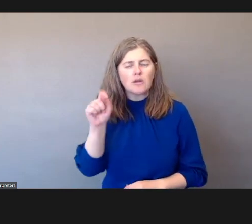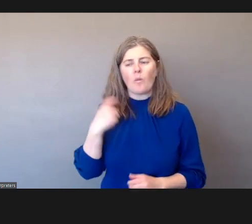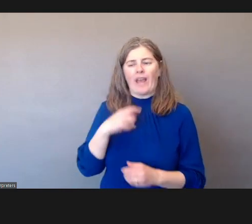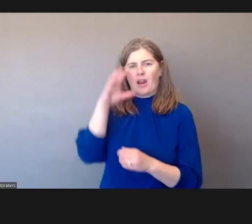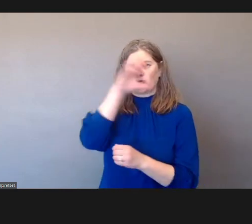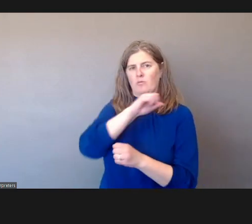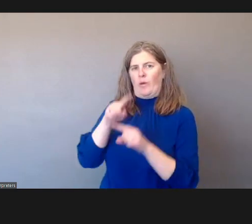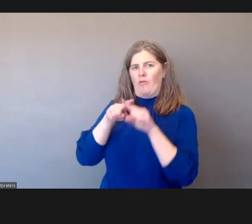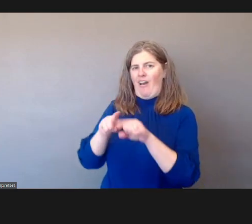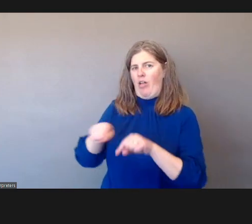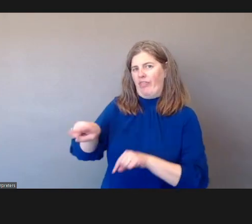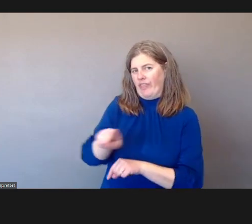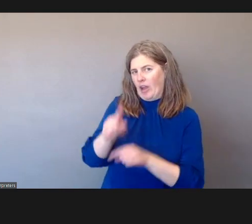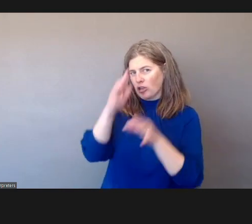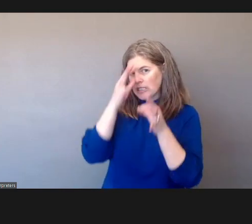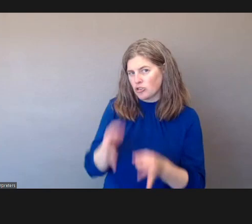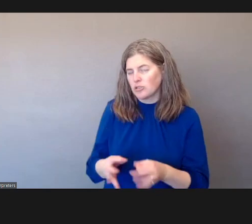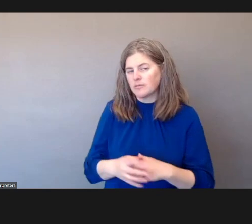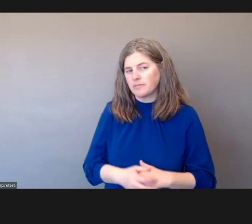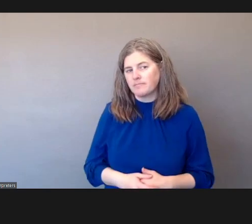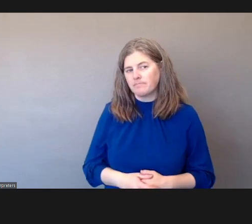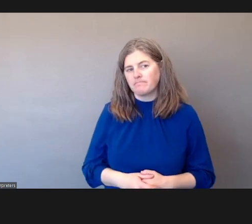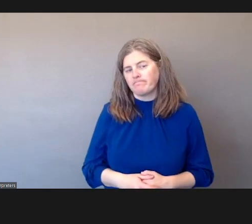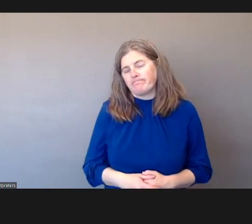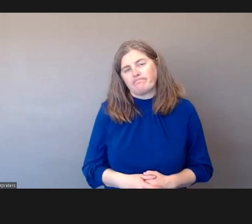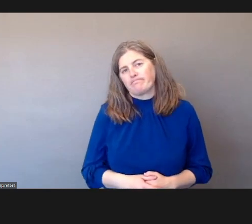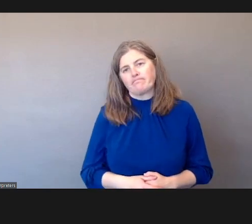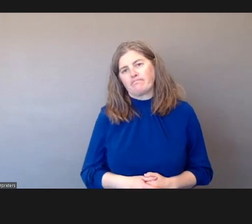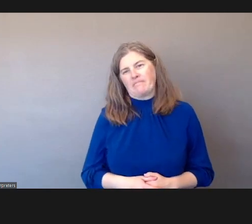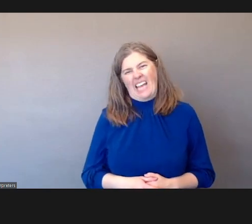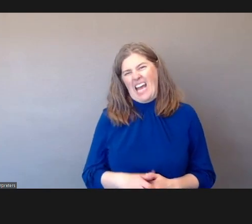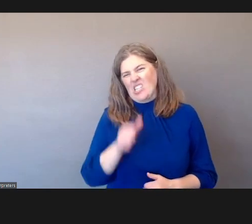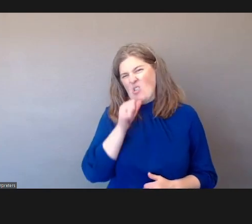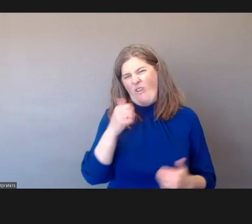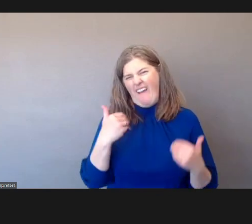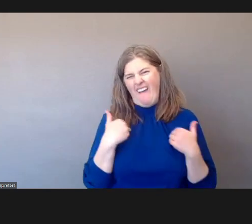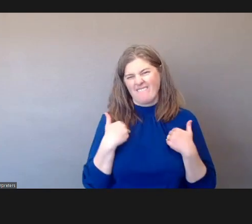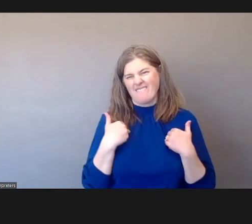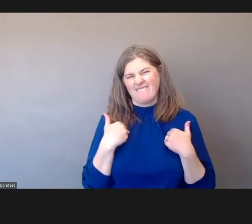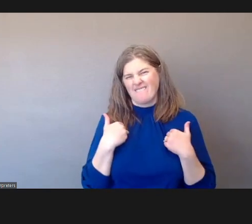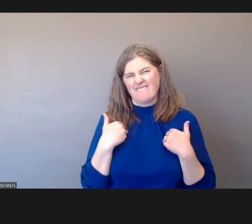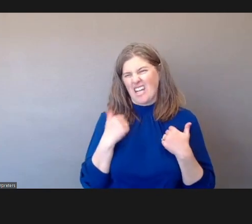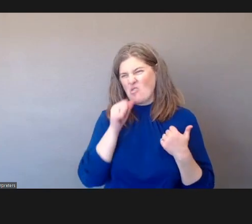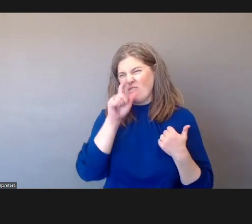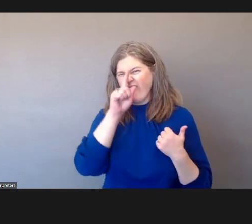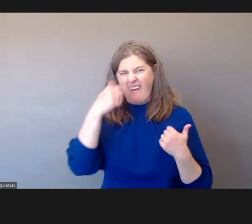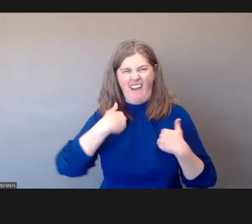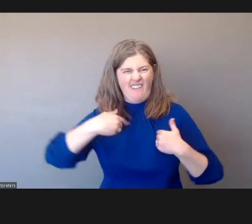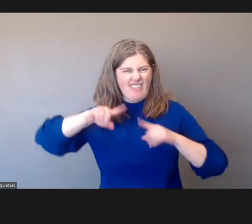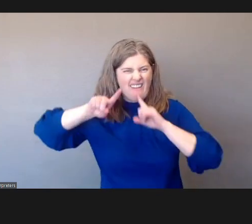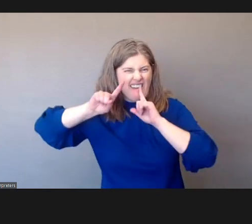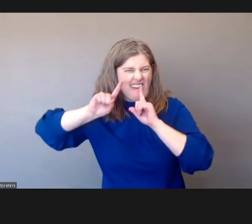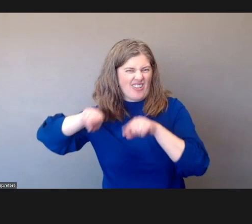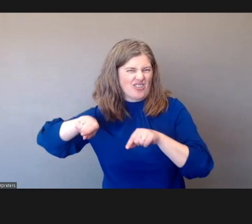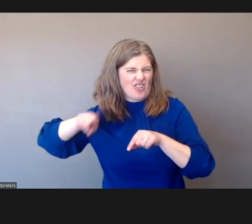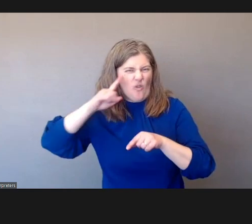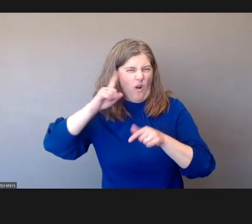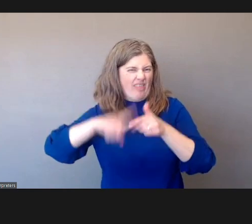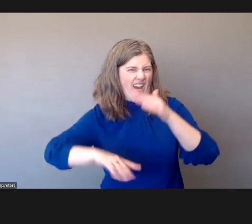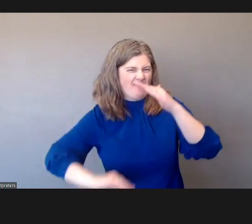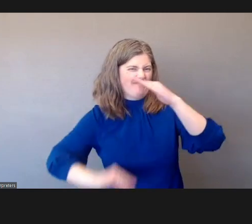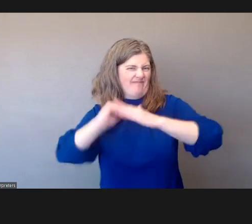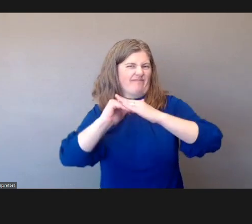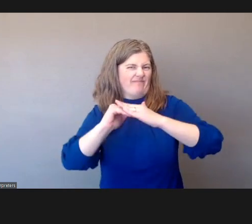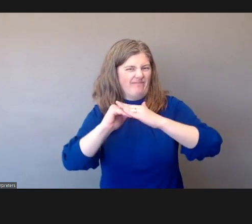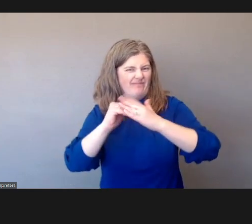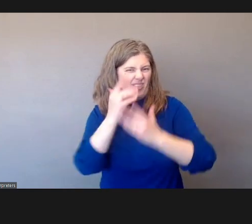well. So I don't have the, I don't really have the answer